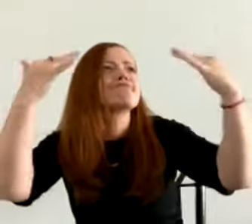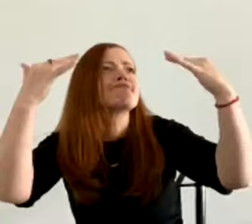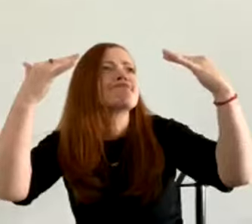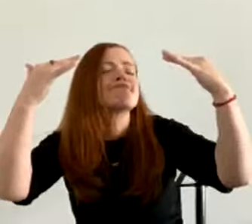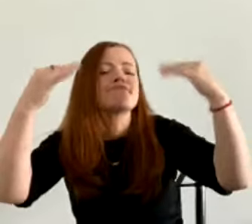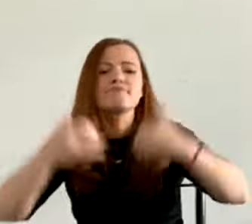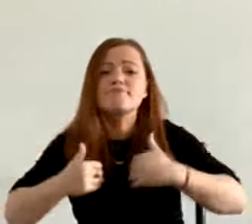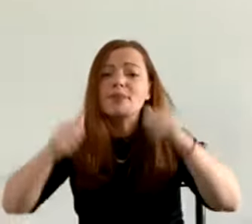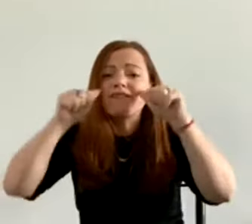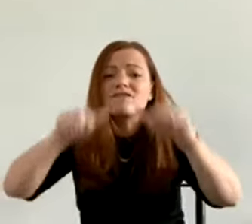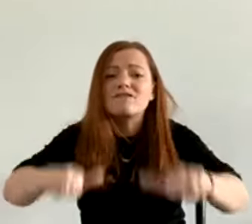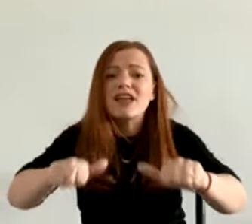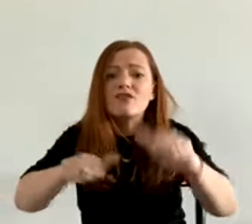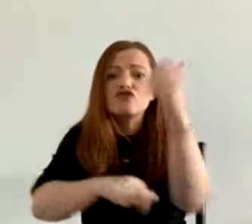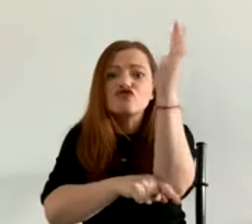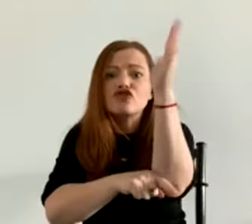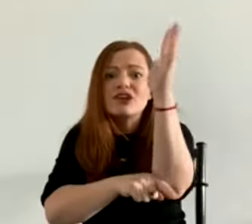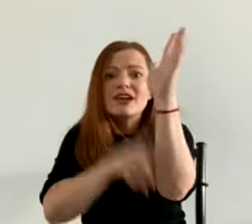my favourite.